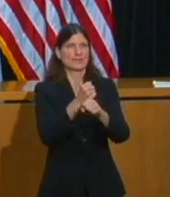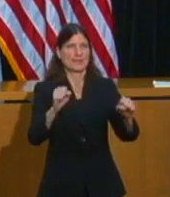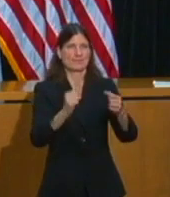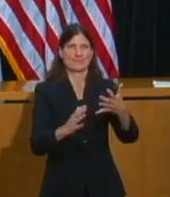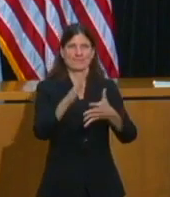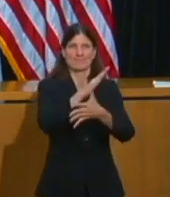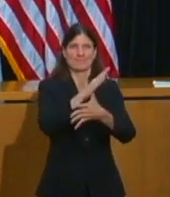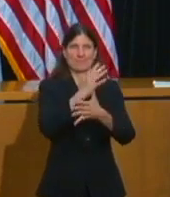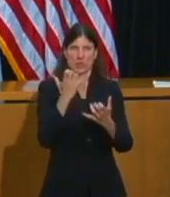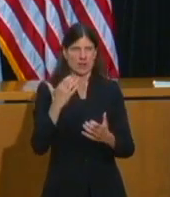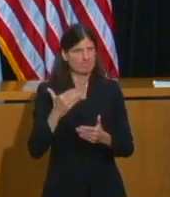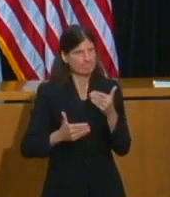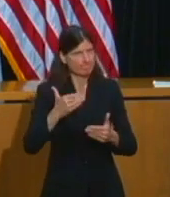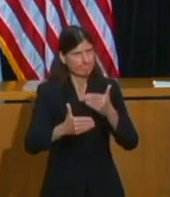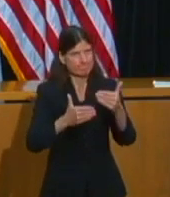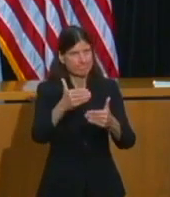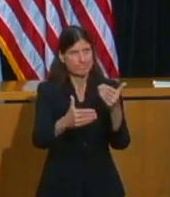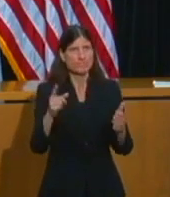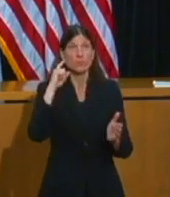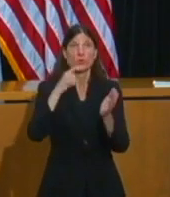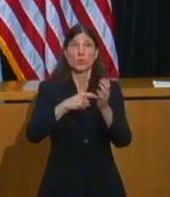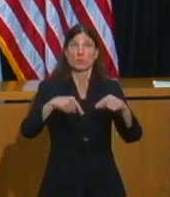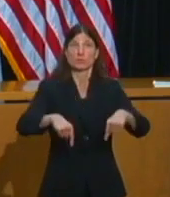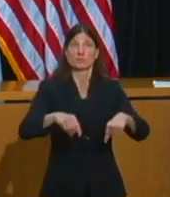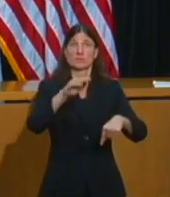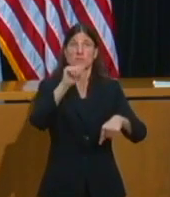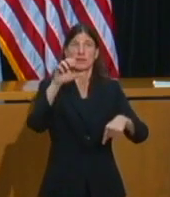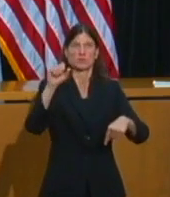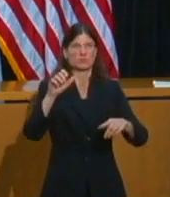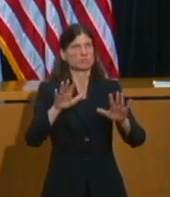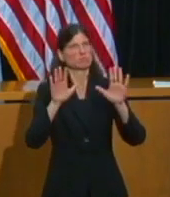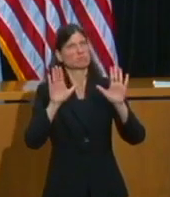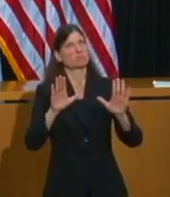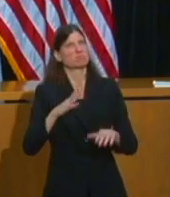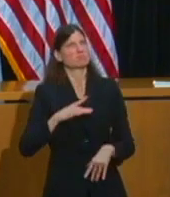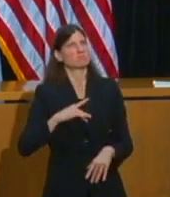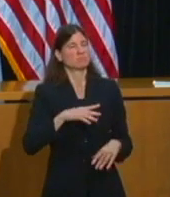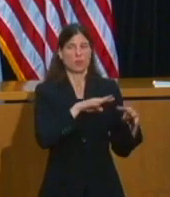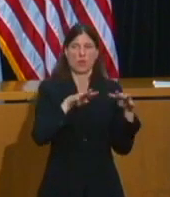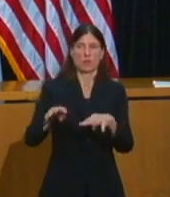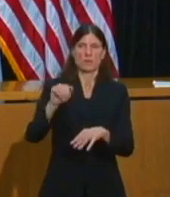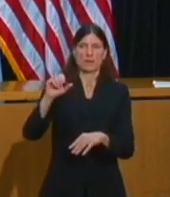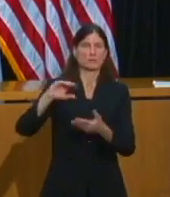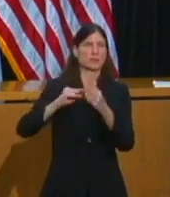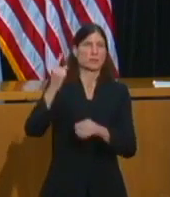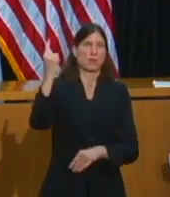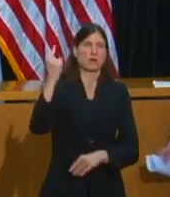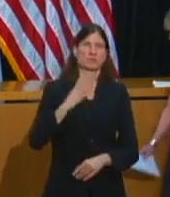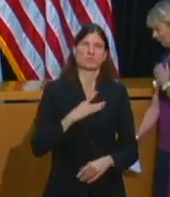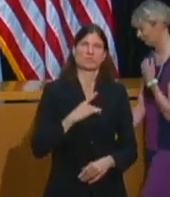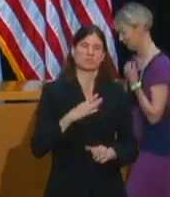that Massachusetts continues to serve as a model for our national colleagues. Thank you.